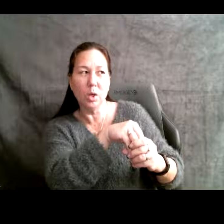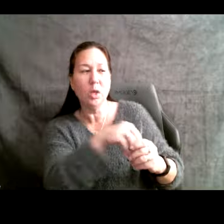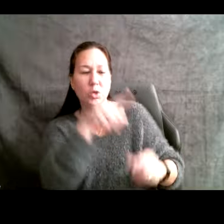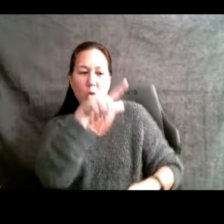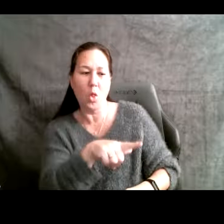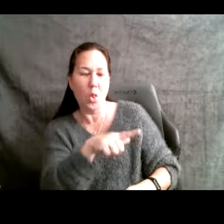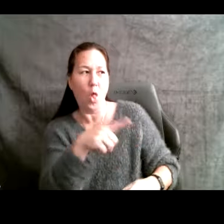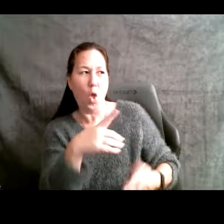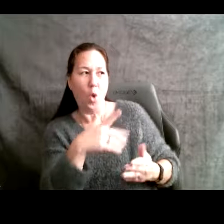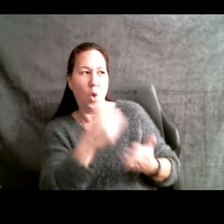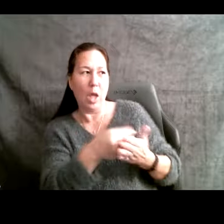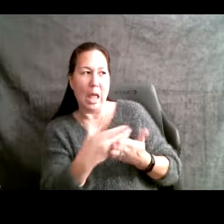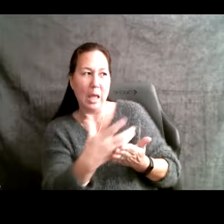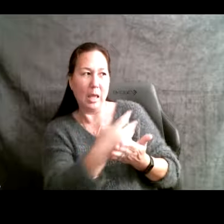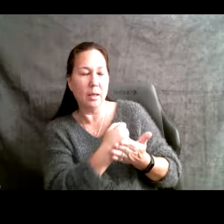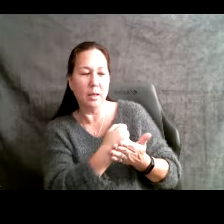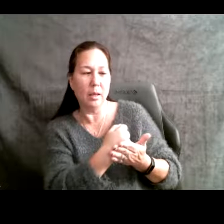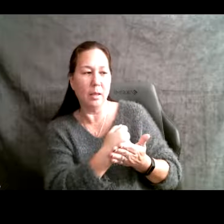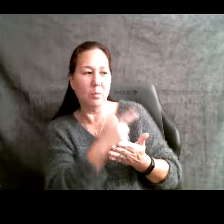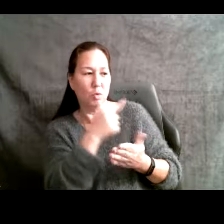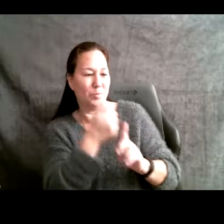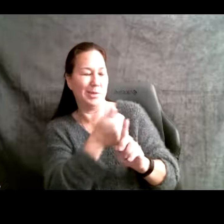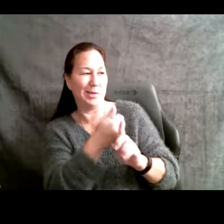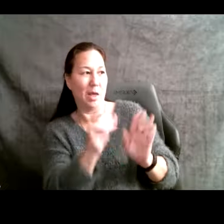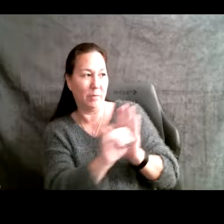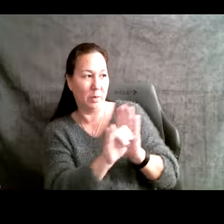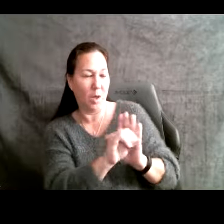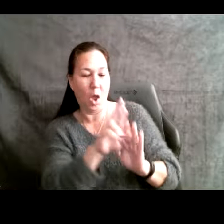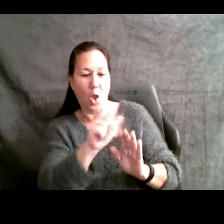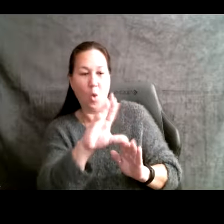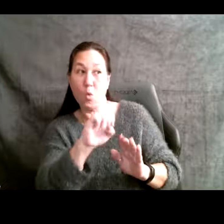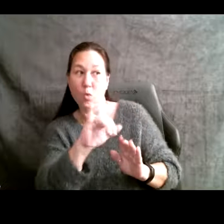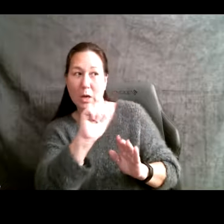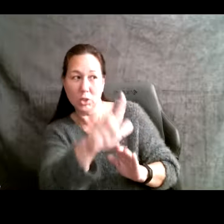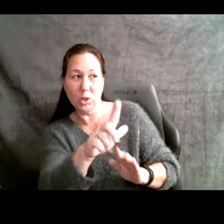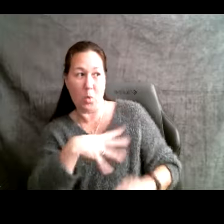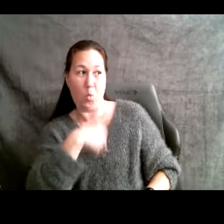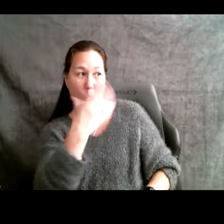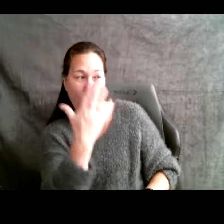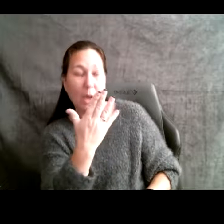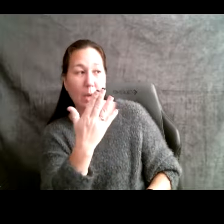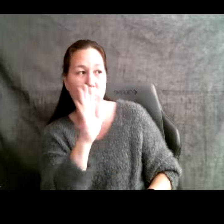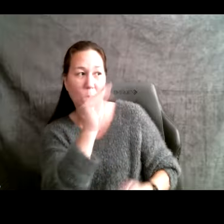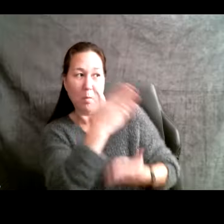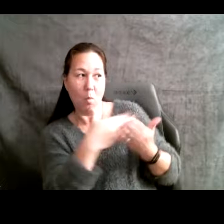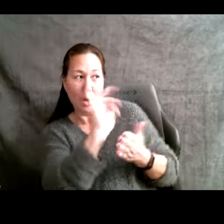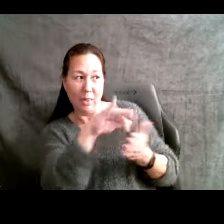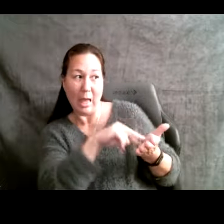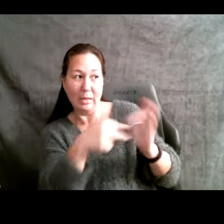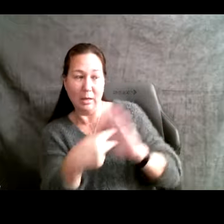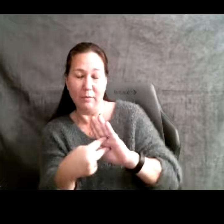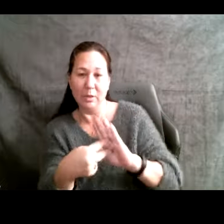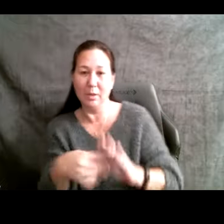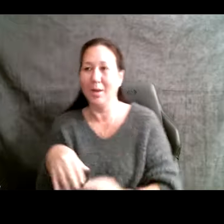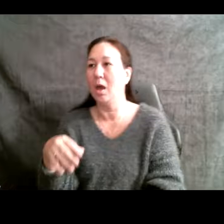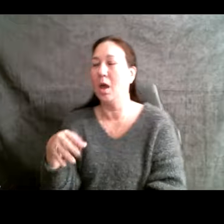income people identifying as racially white would be part of the definition? Yeah, Are you well, I saying- actually didn't state it